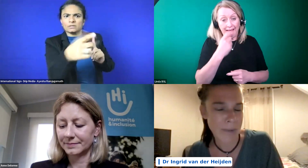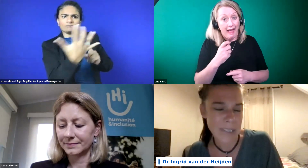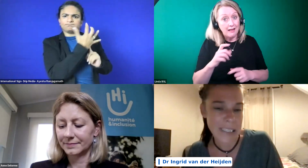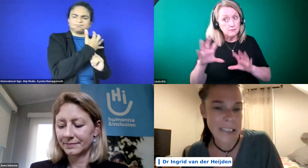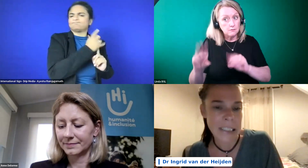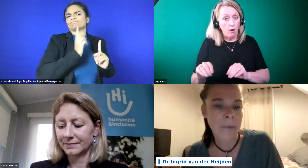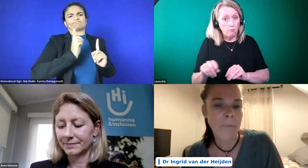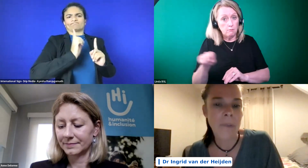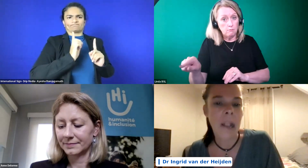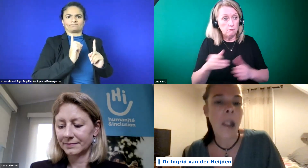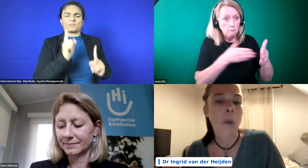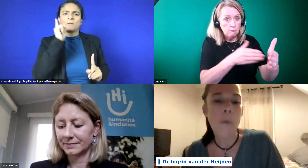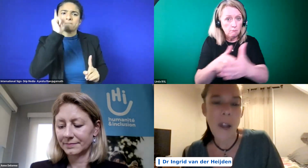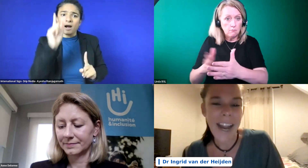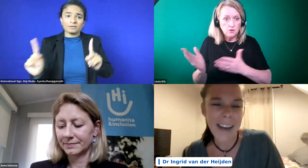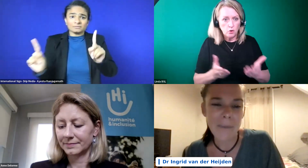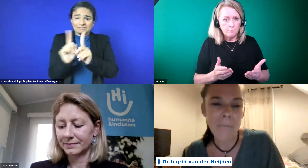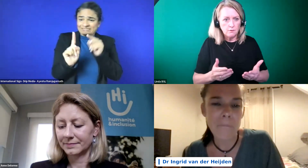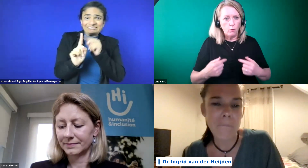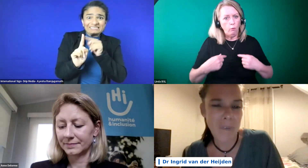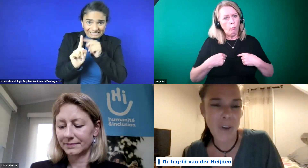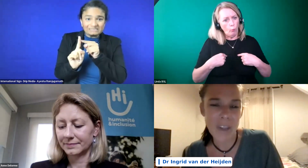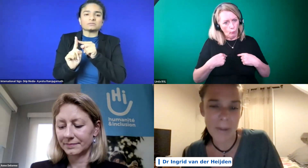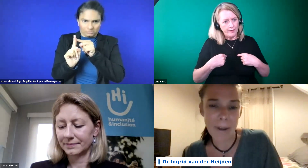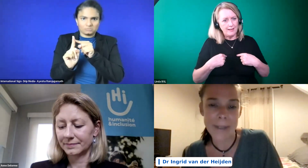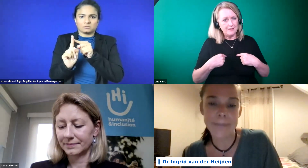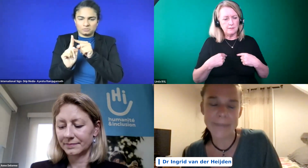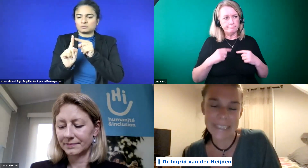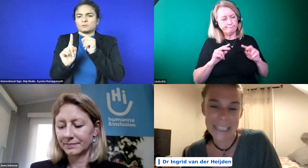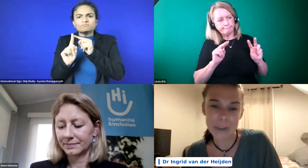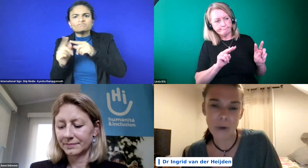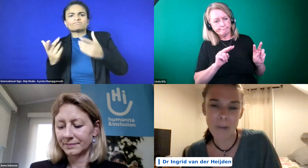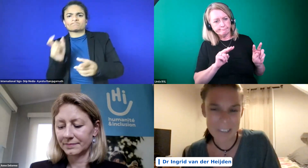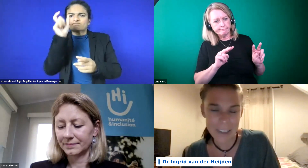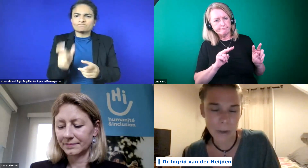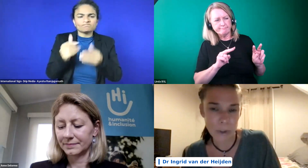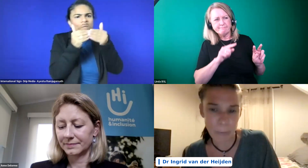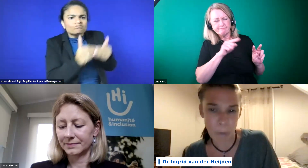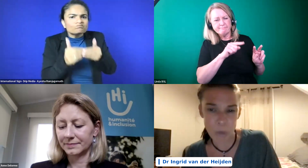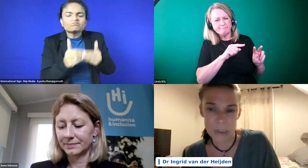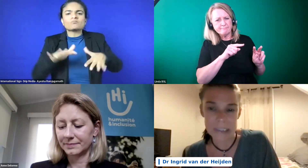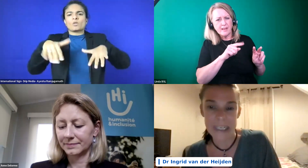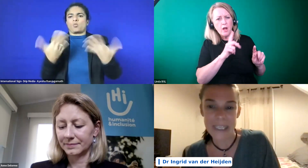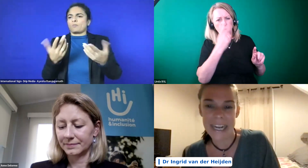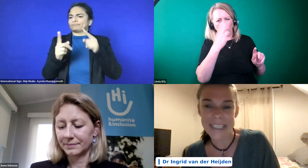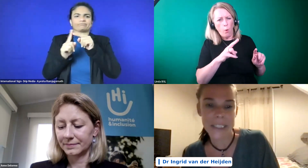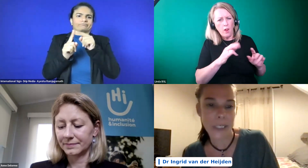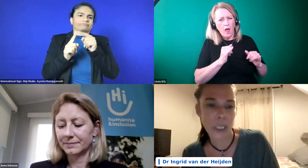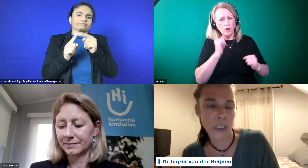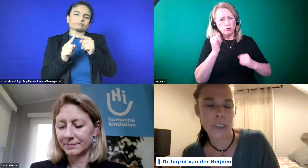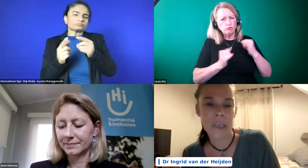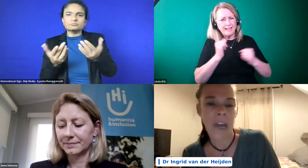and services, we can view them as potential critical supporters in